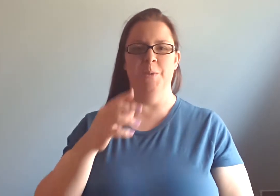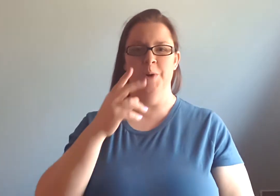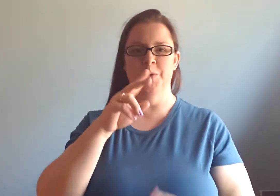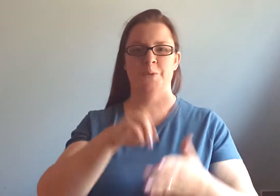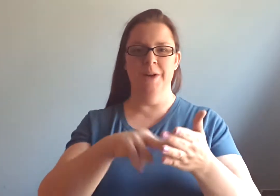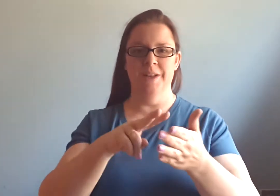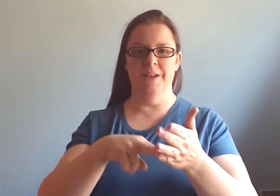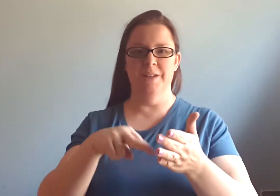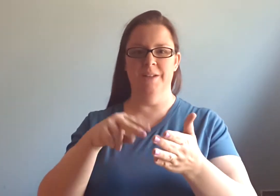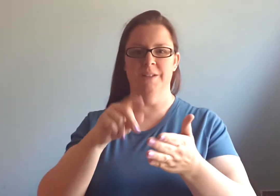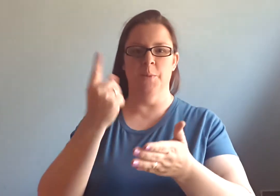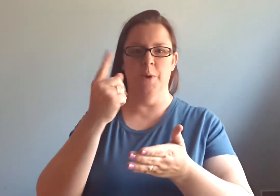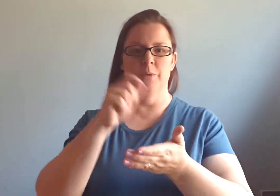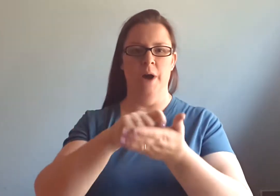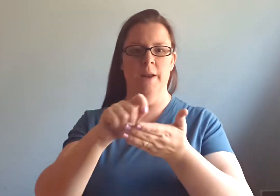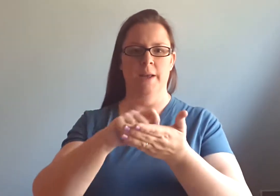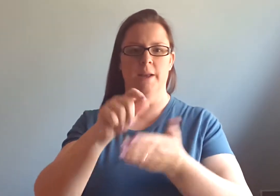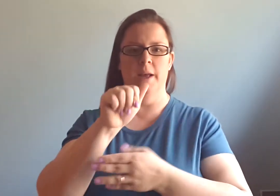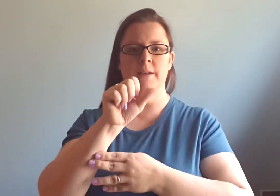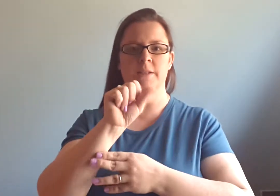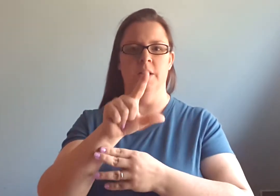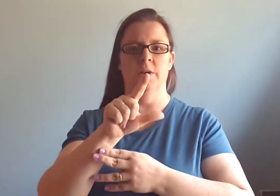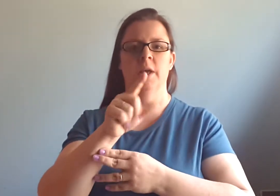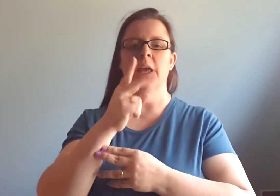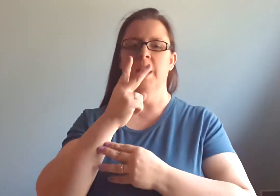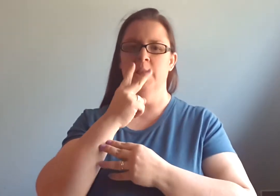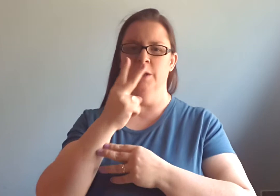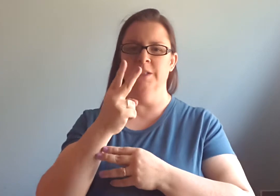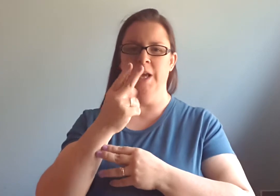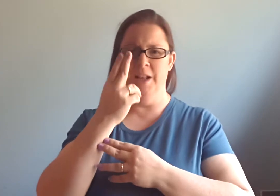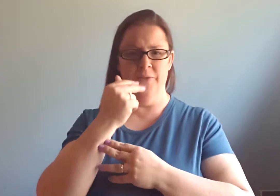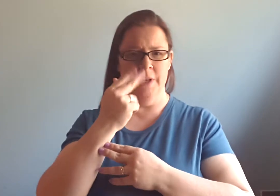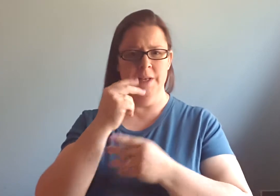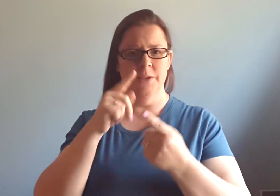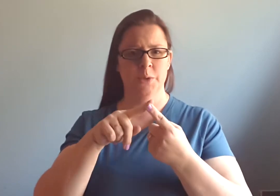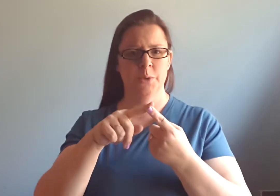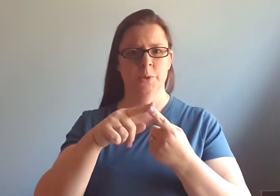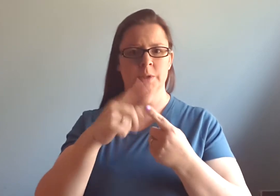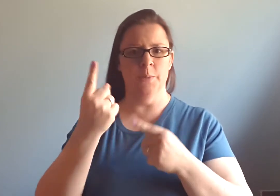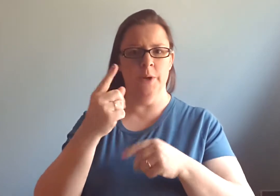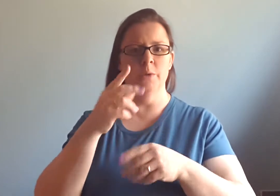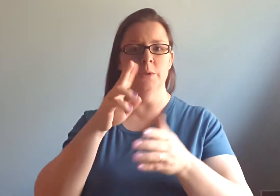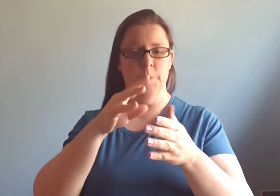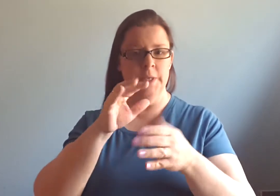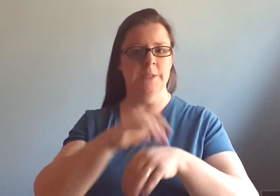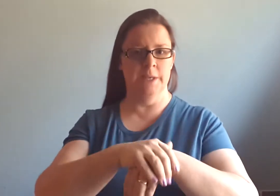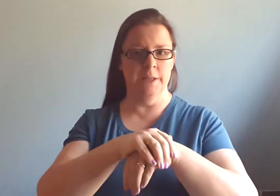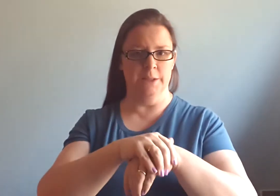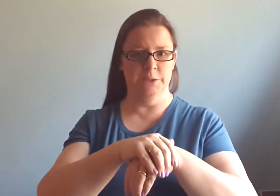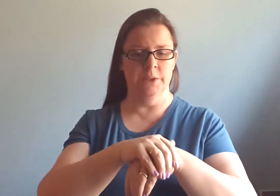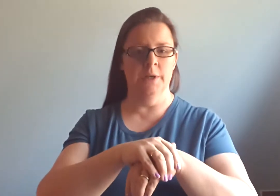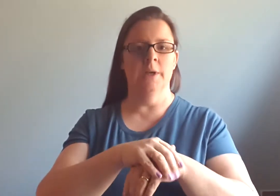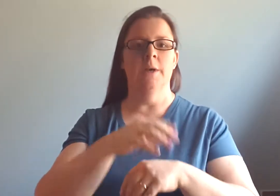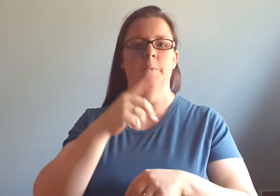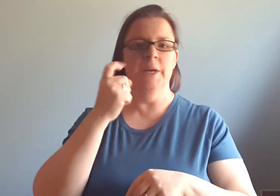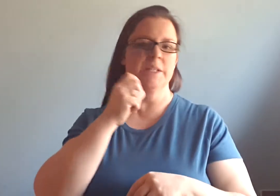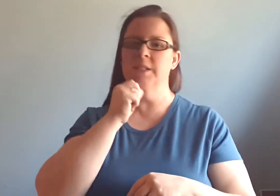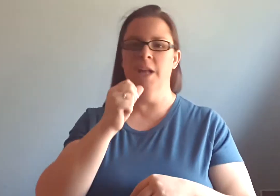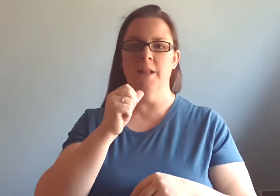When you read it, someone writing in ASL, it looks kind of funny to someone who speaks English because it's not the